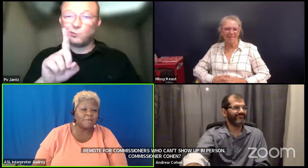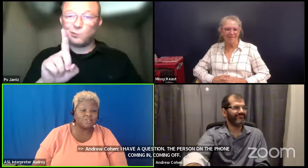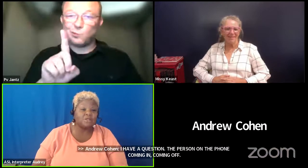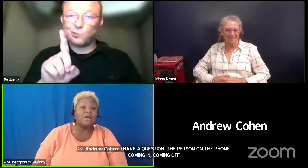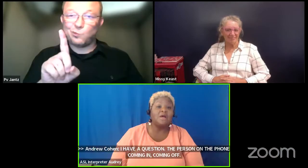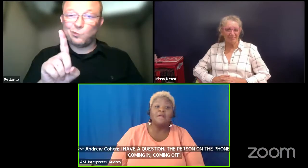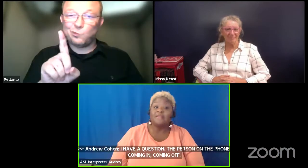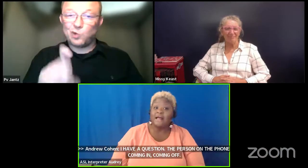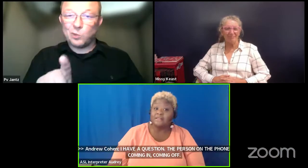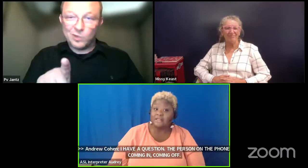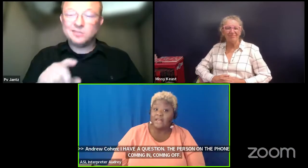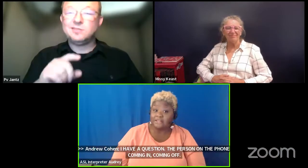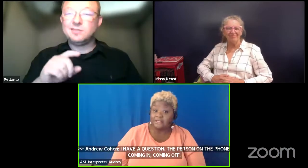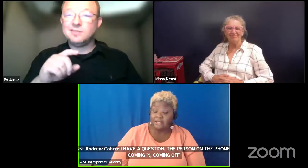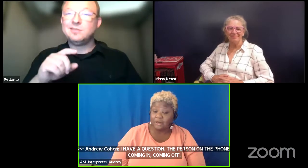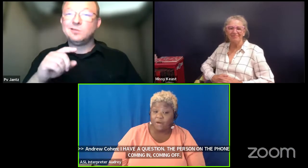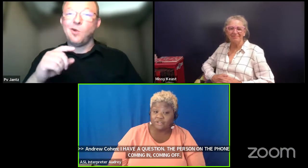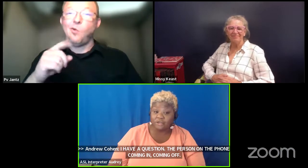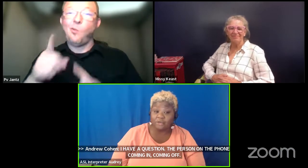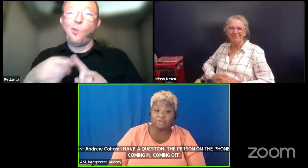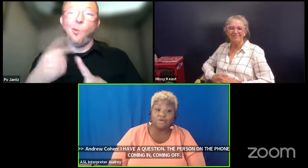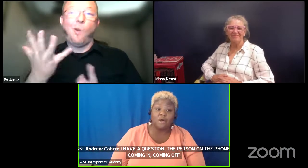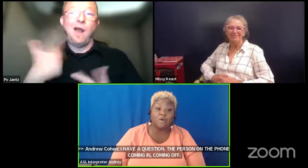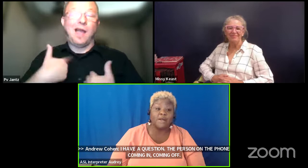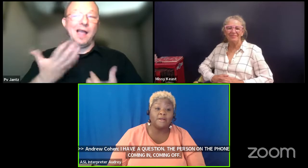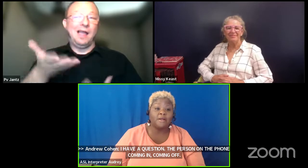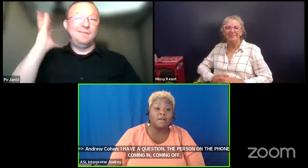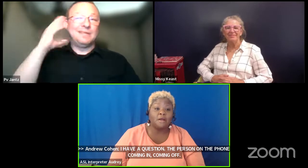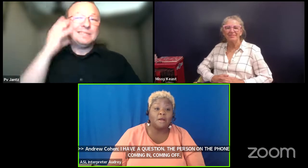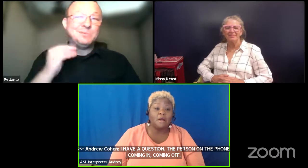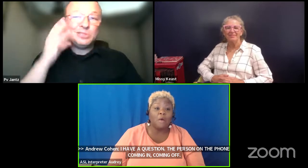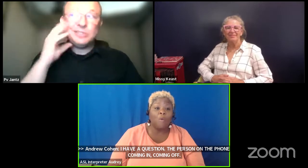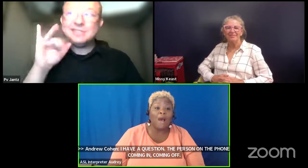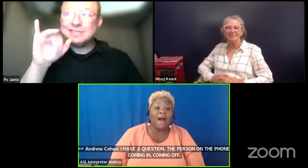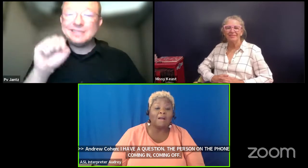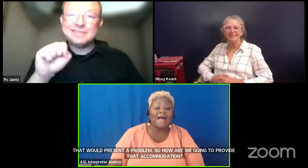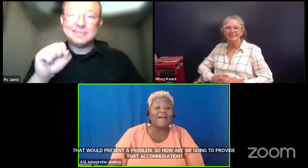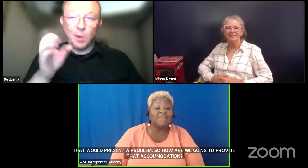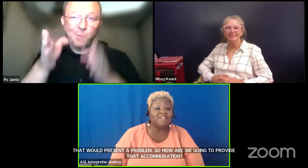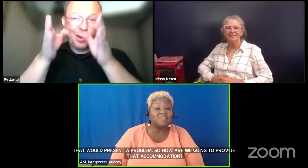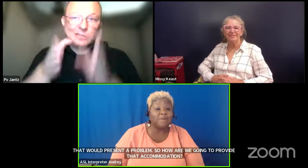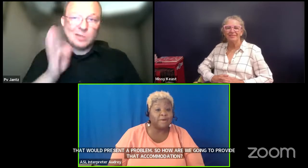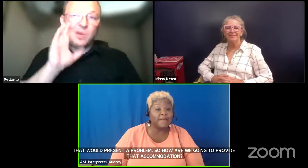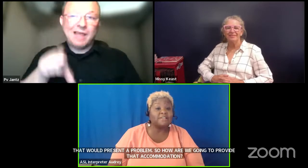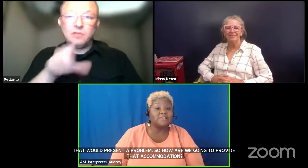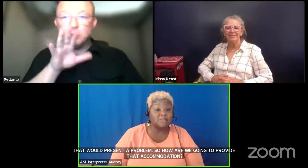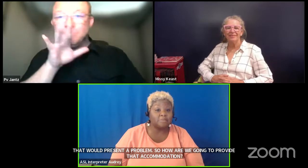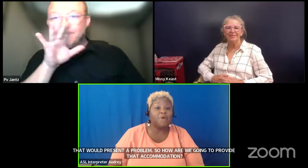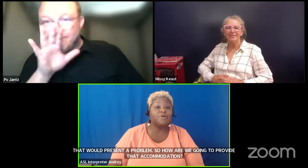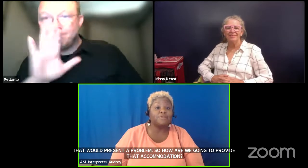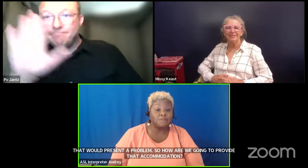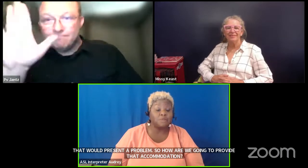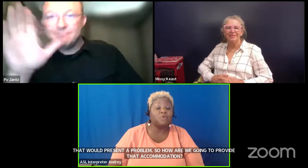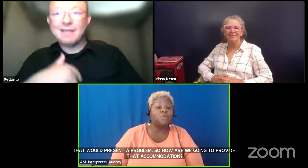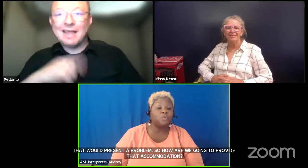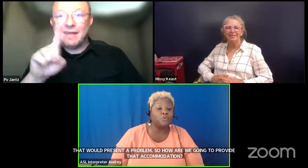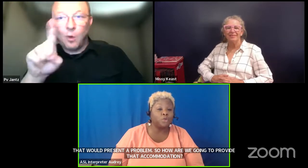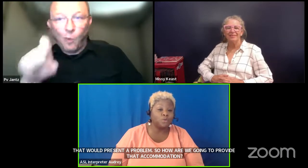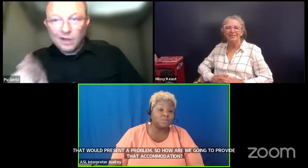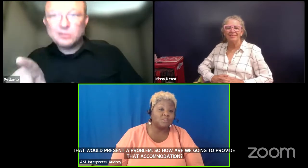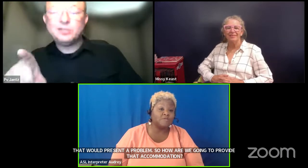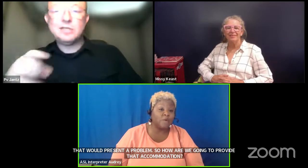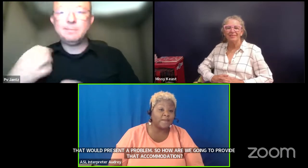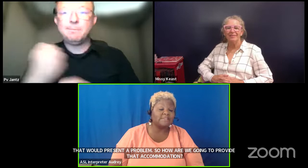that accommodation? That's an excellent question, Commissioner Cohen. While I've experienced person